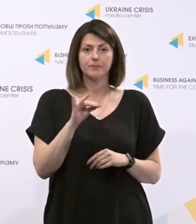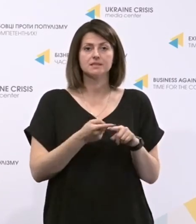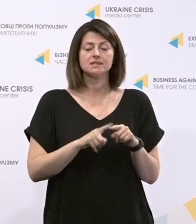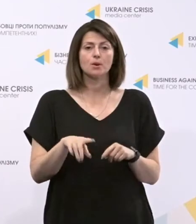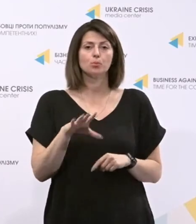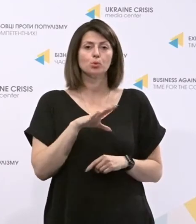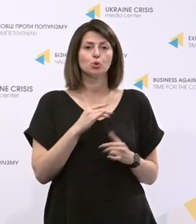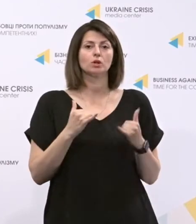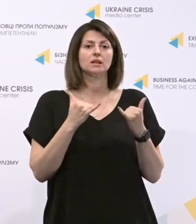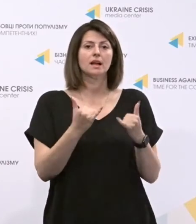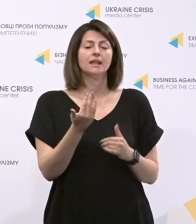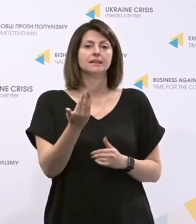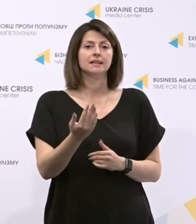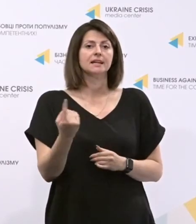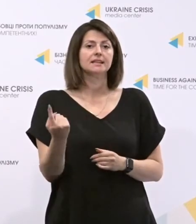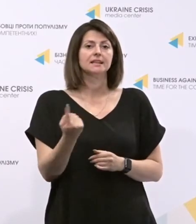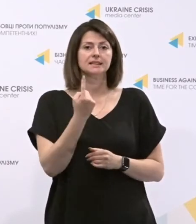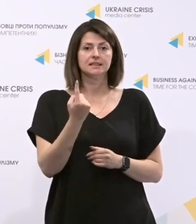conflict.